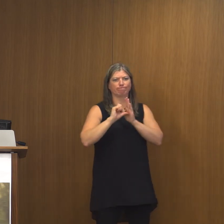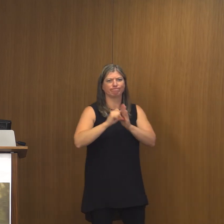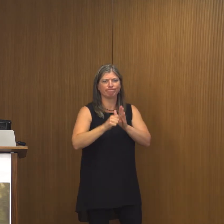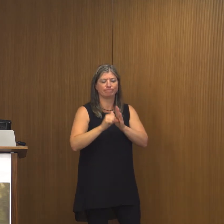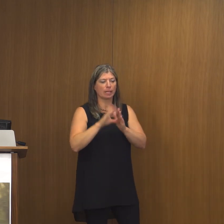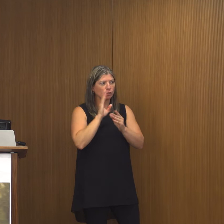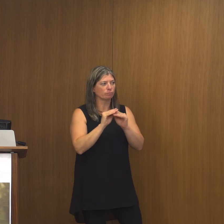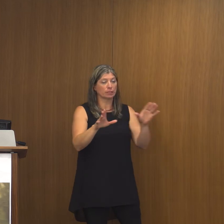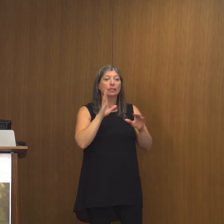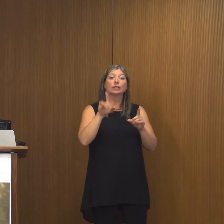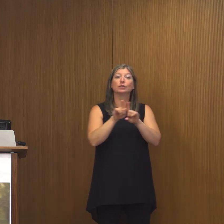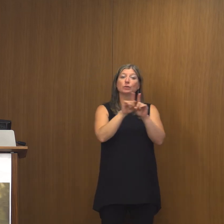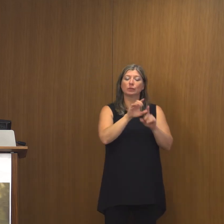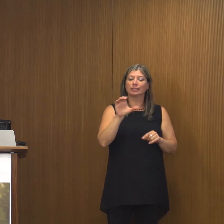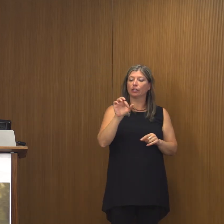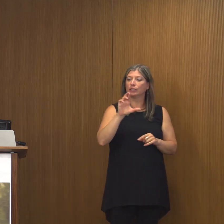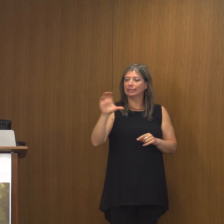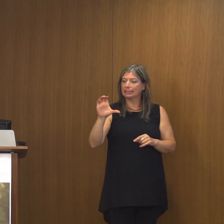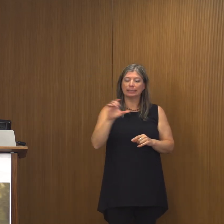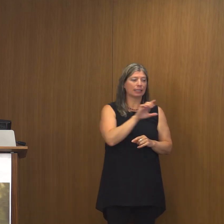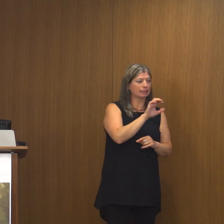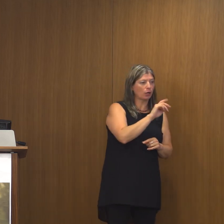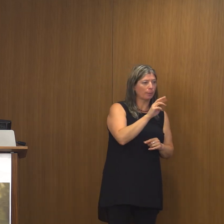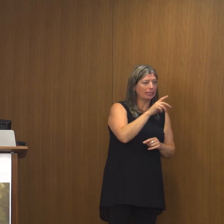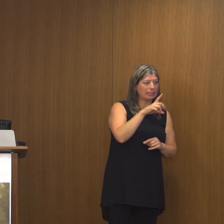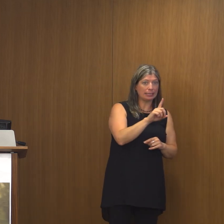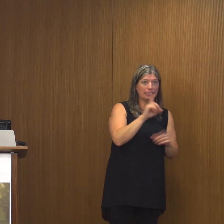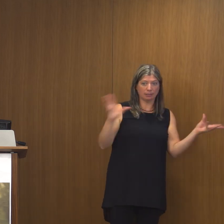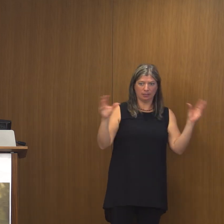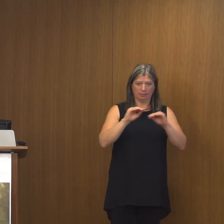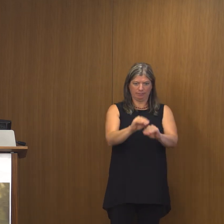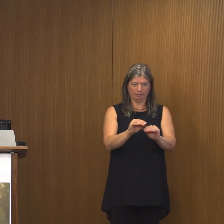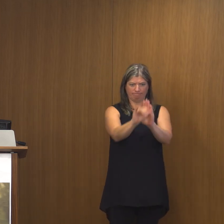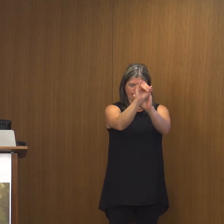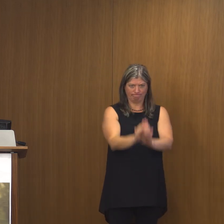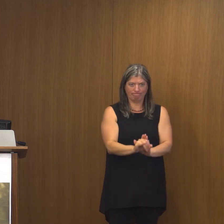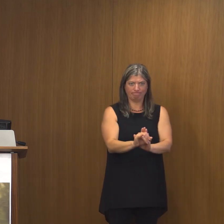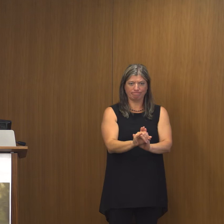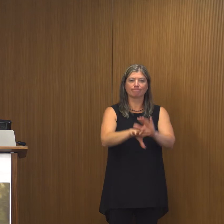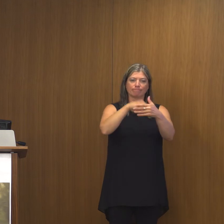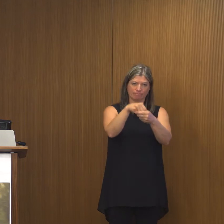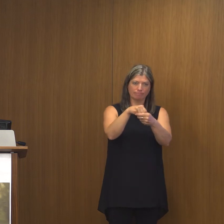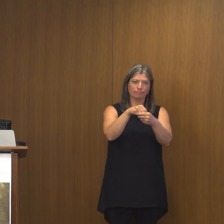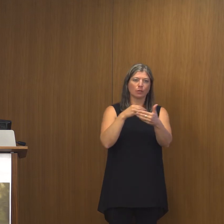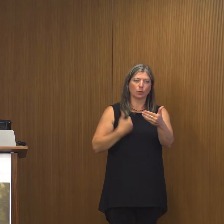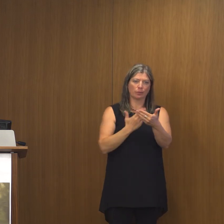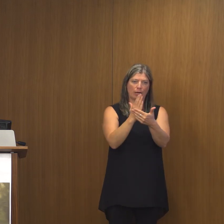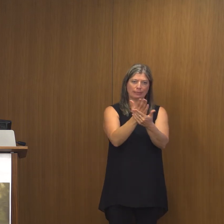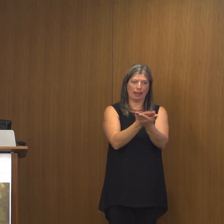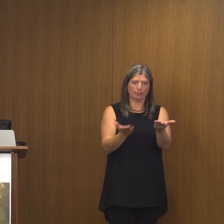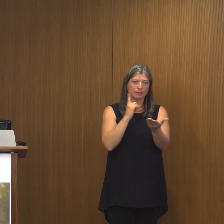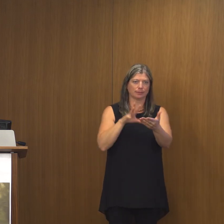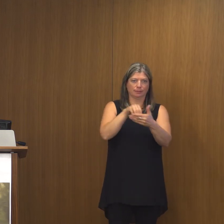to put the CRC and CRPD together and have elements that we can identify. So this was a